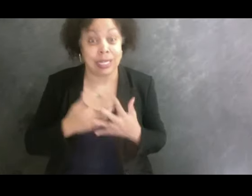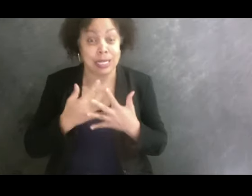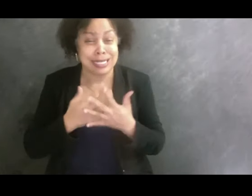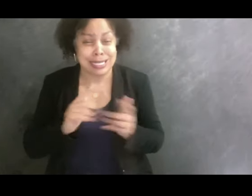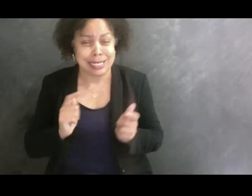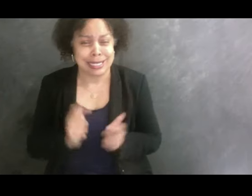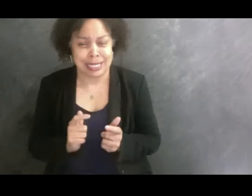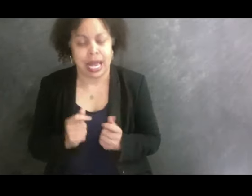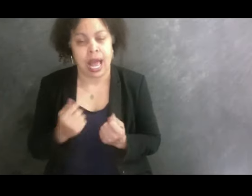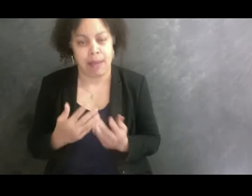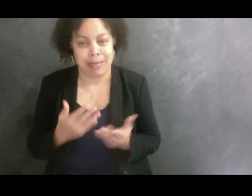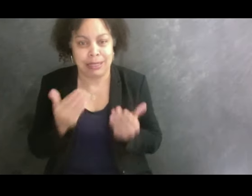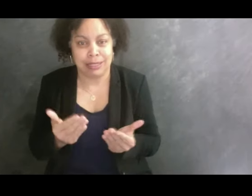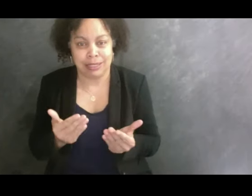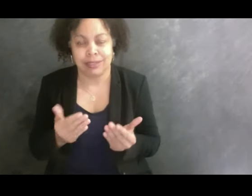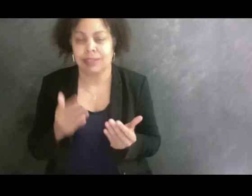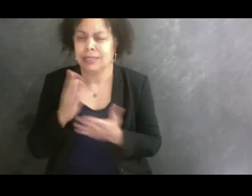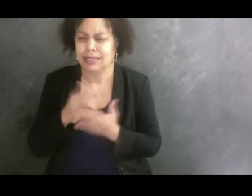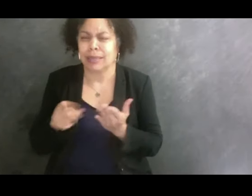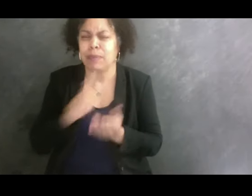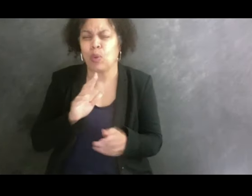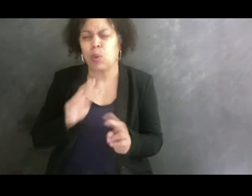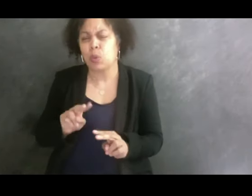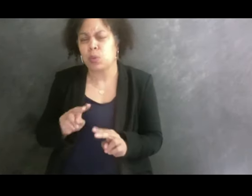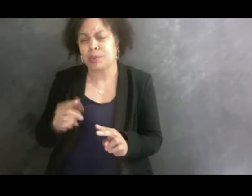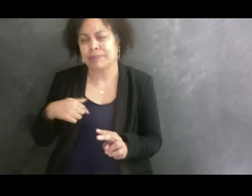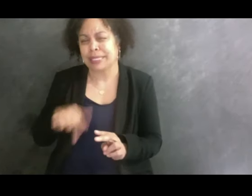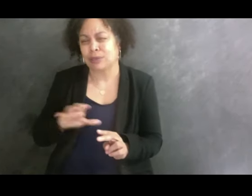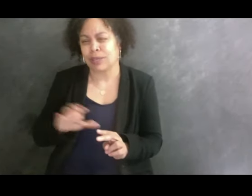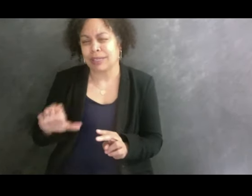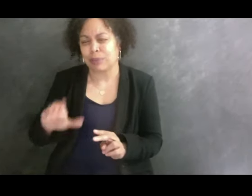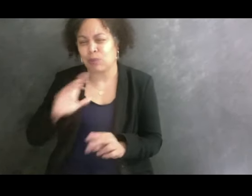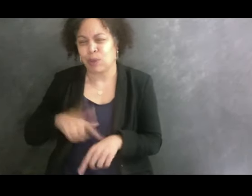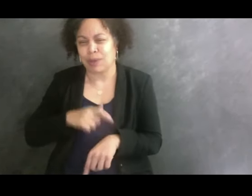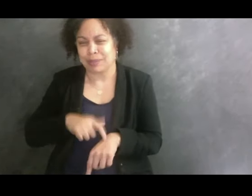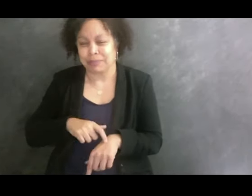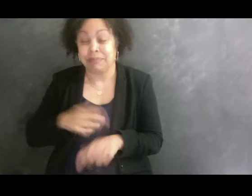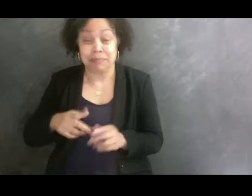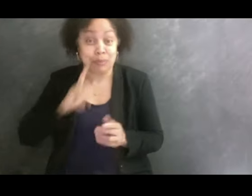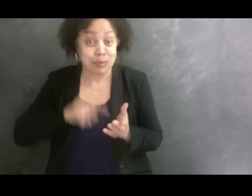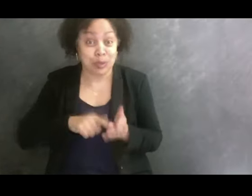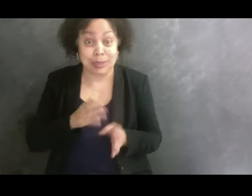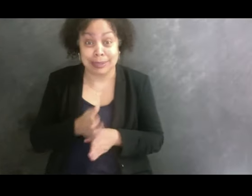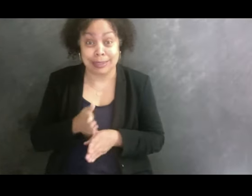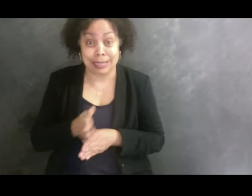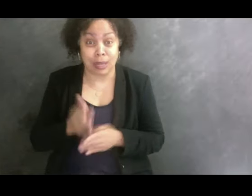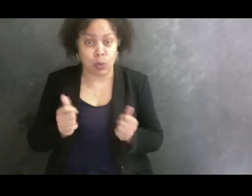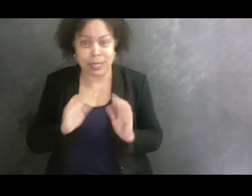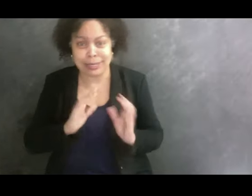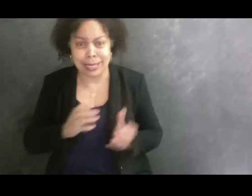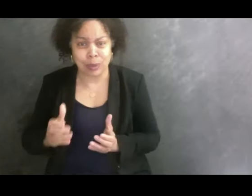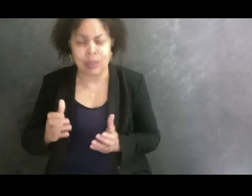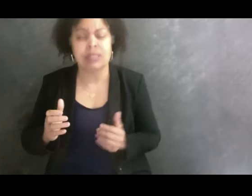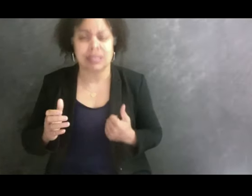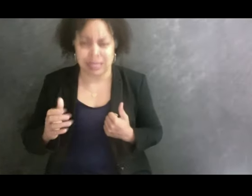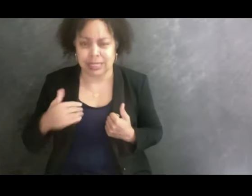you who followed creative capital for a while, you might notice that the disciplinary categories are something that we used to do, we